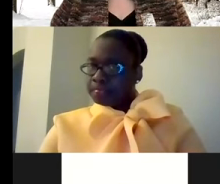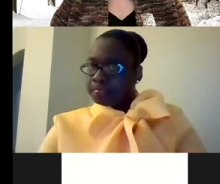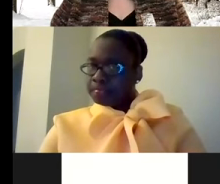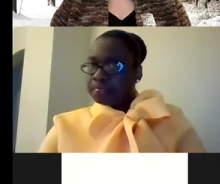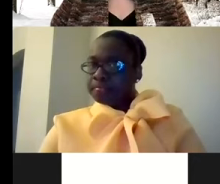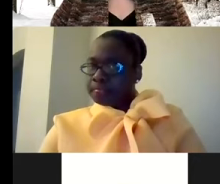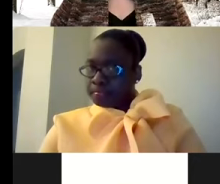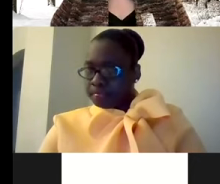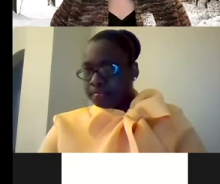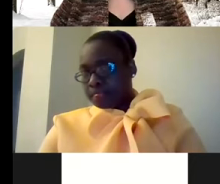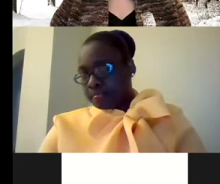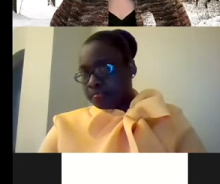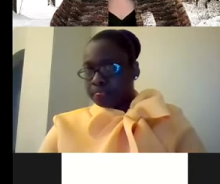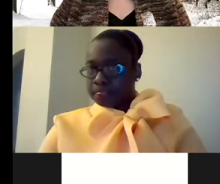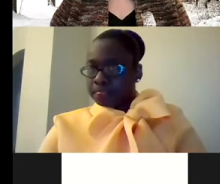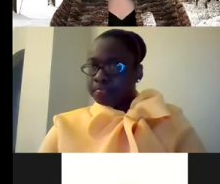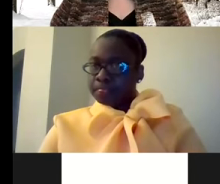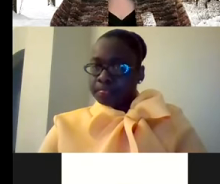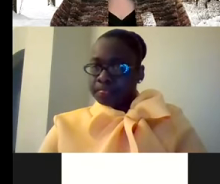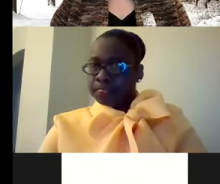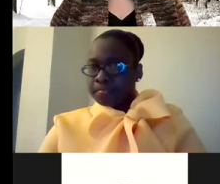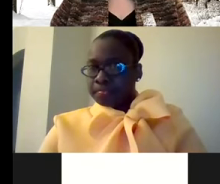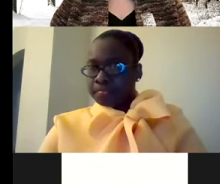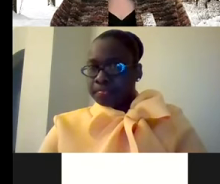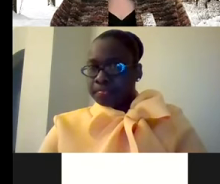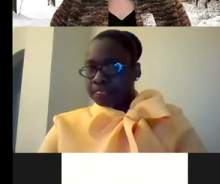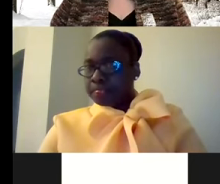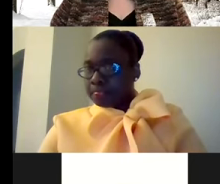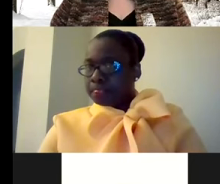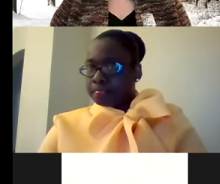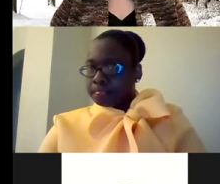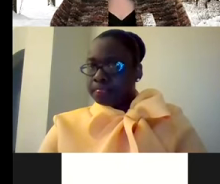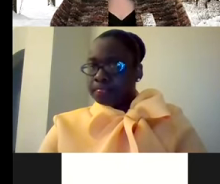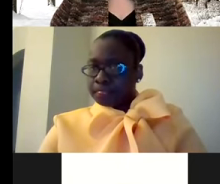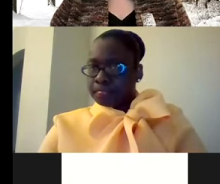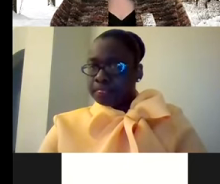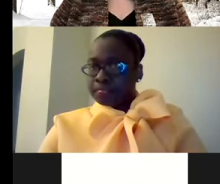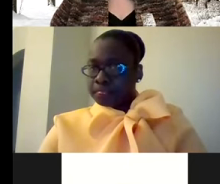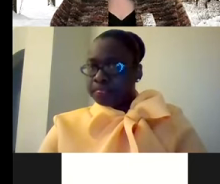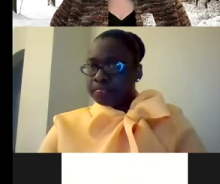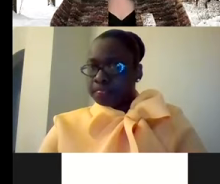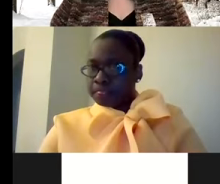need somebody to stand by you.